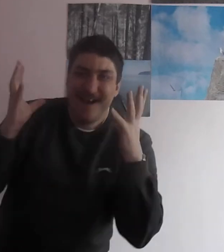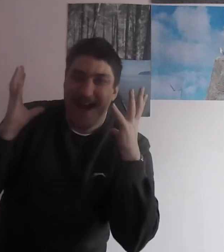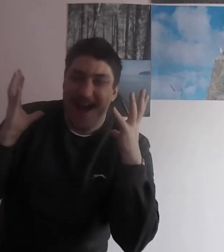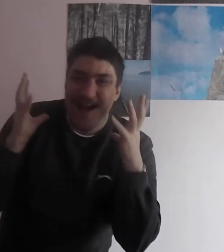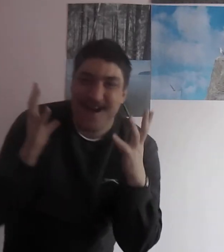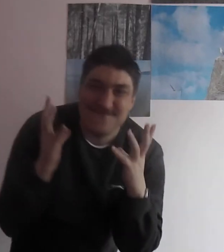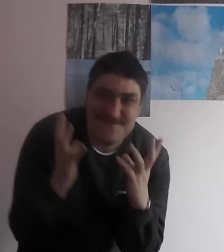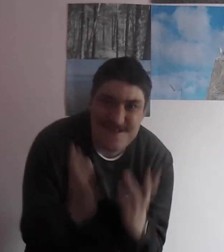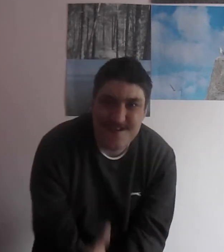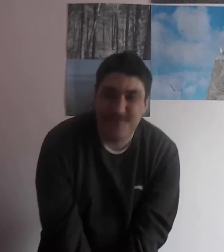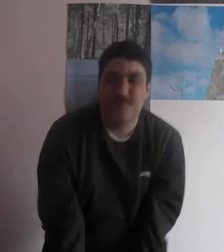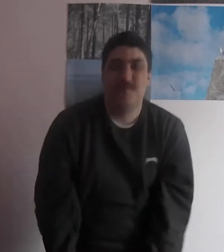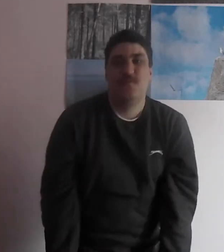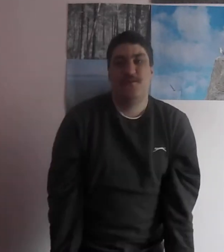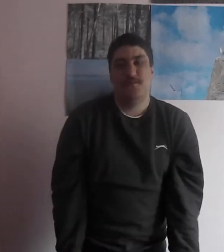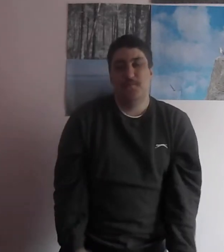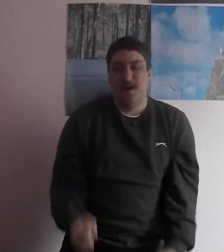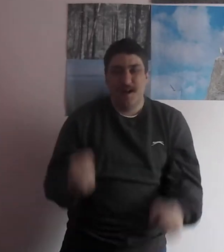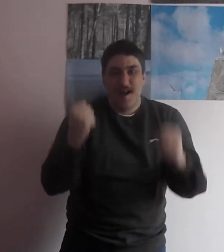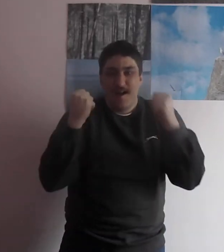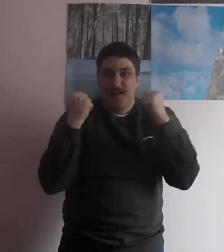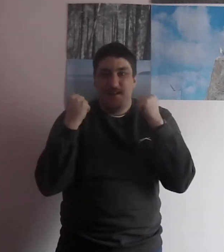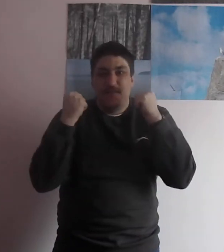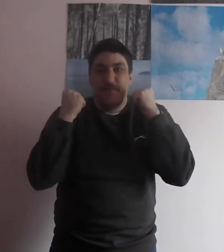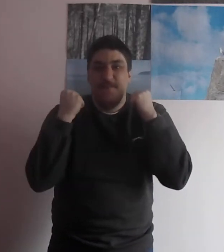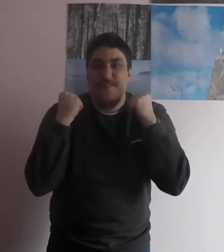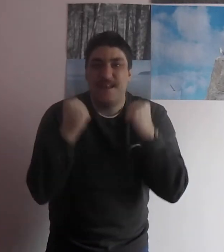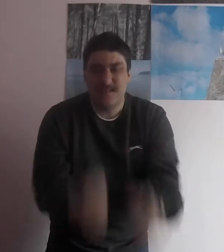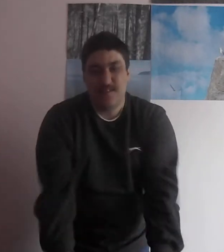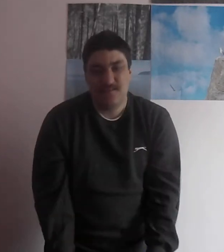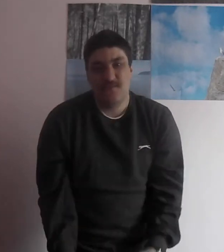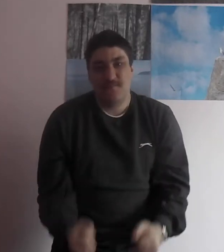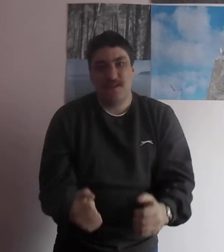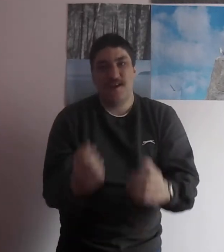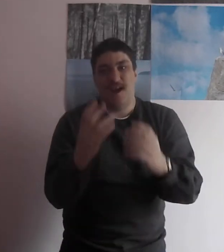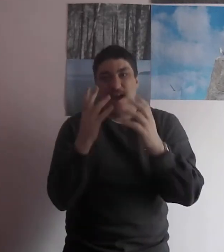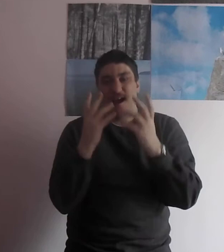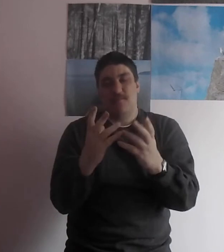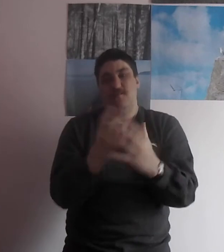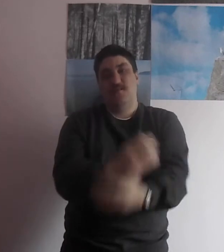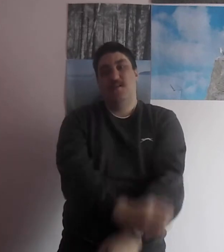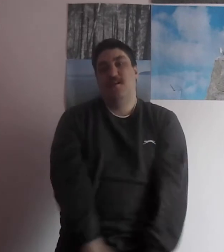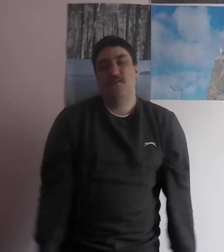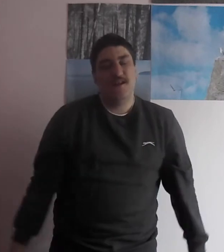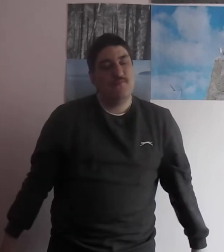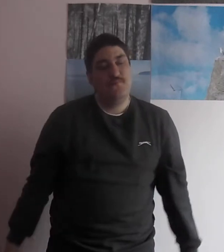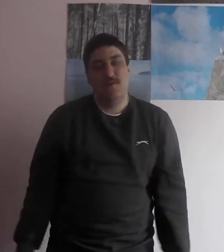I have real fun with them. But, this is what I'm saying. I absolutely love it. It's